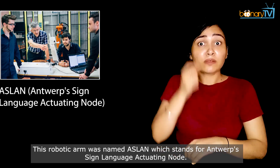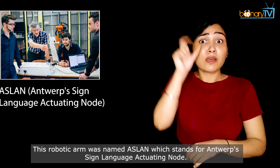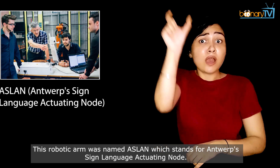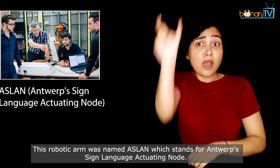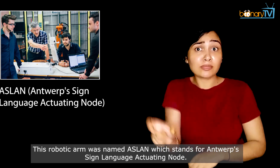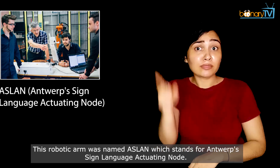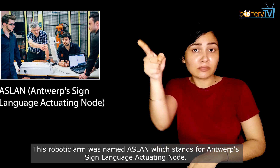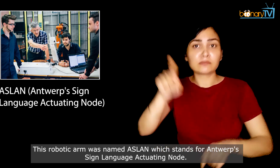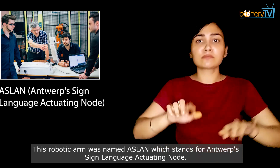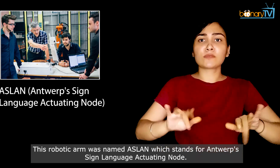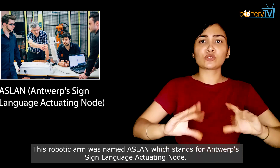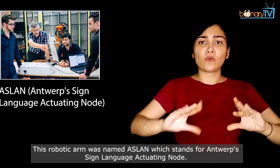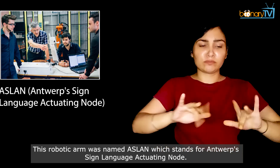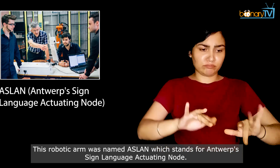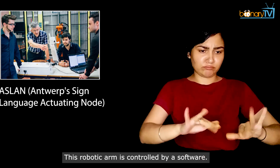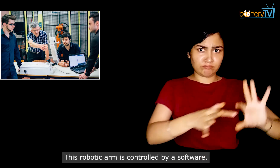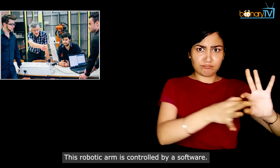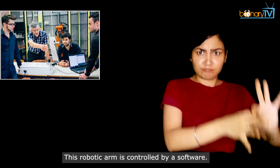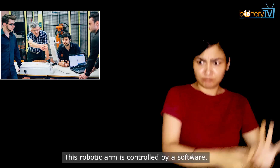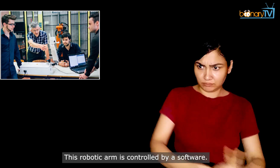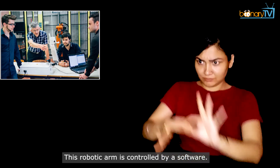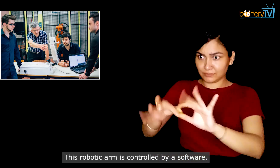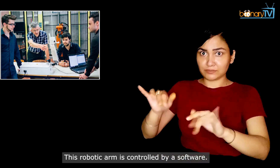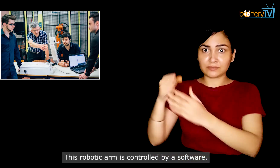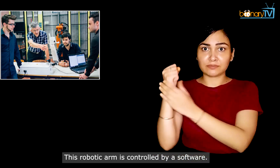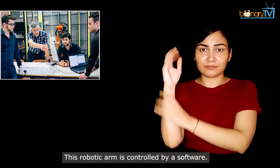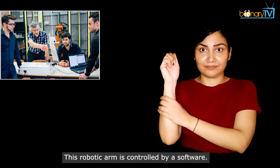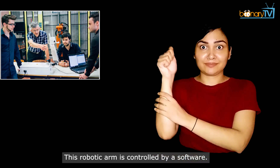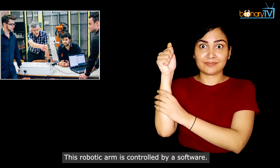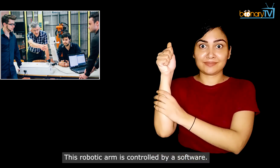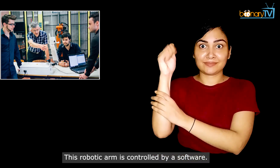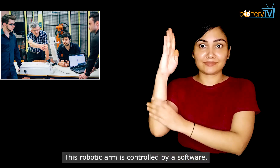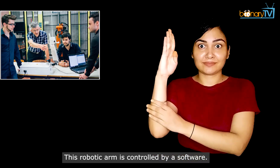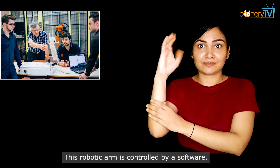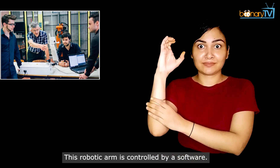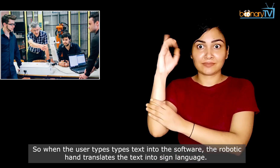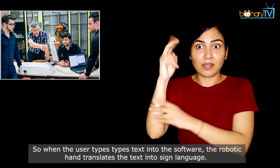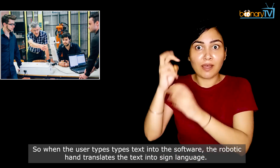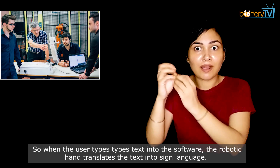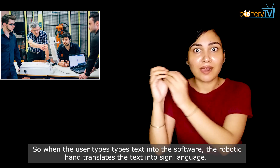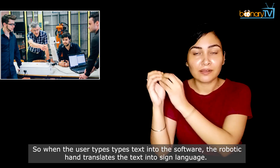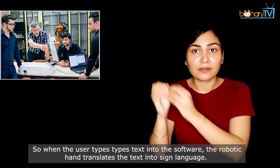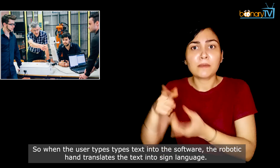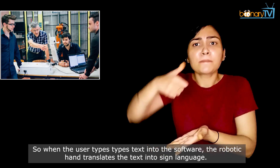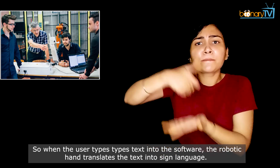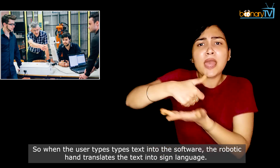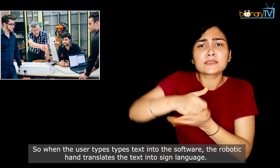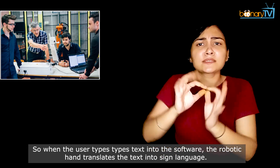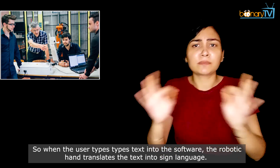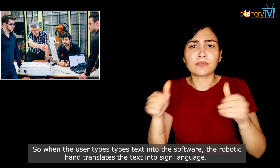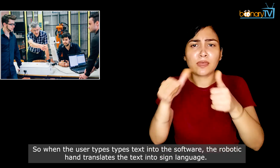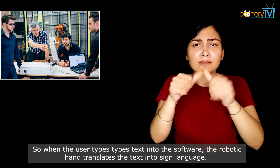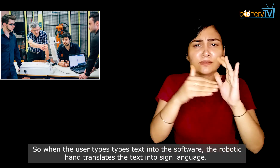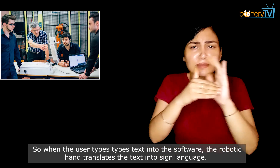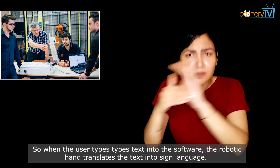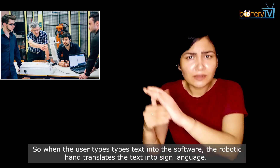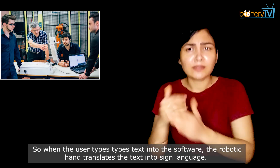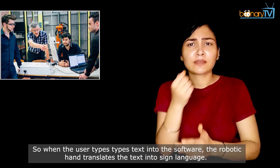Language Actuating Node. This robotic arm is controlled by a software. So when the user types text into the software, the robotic